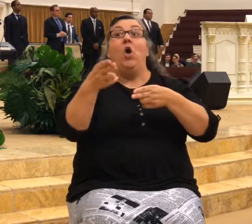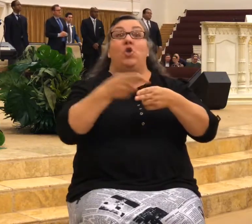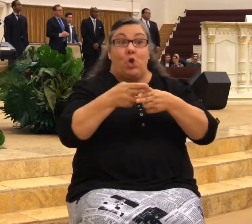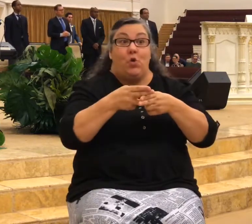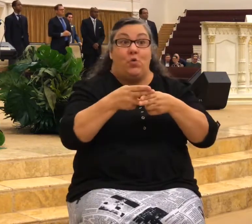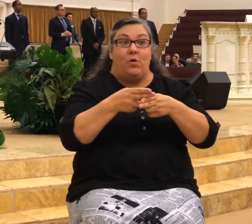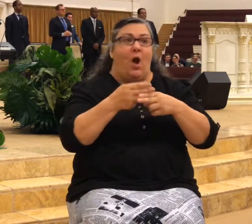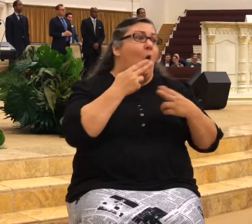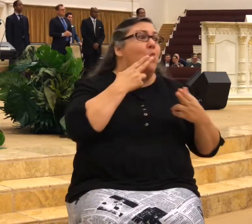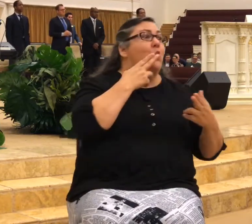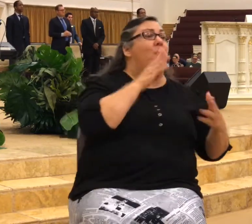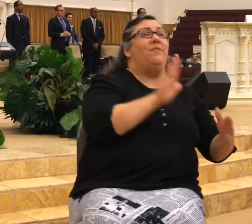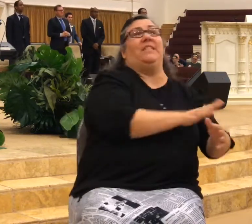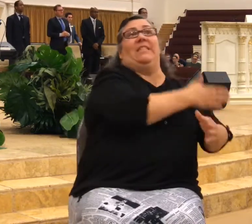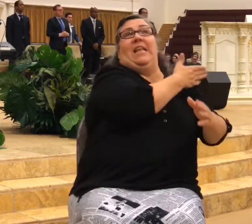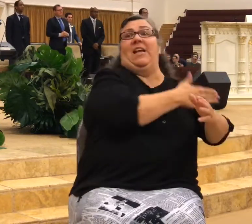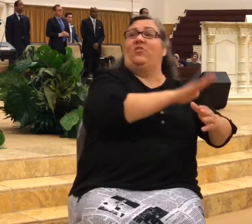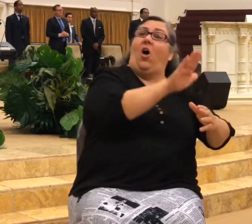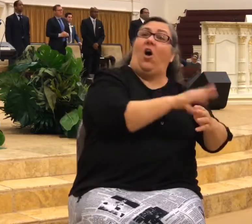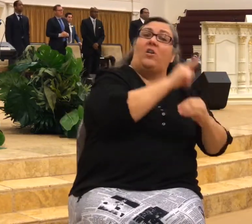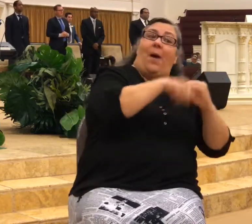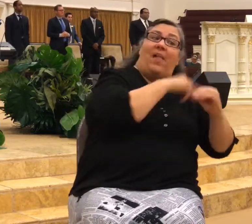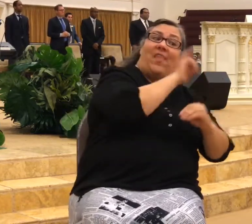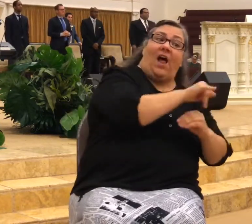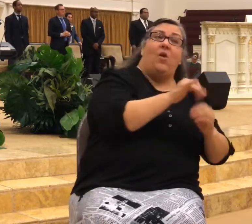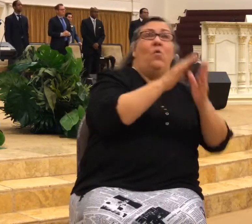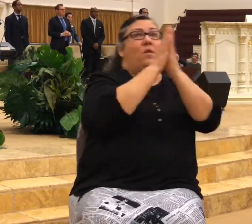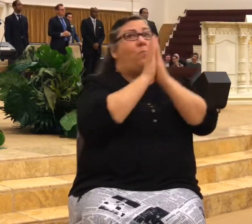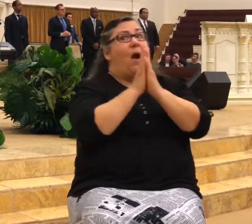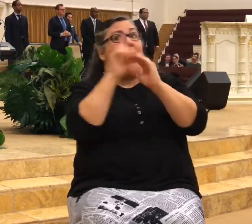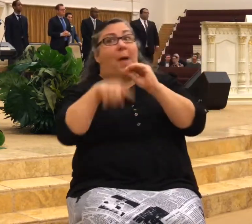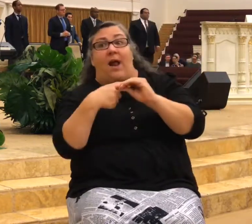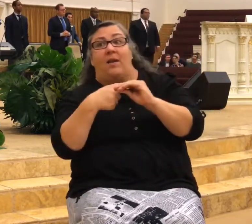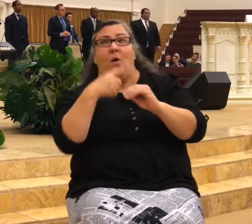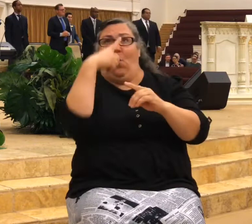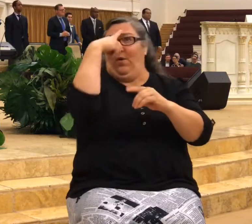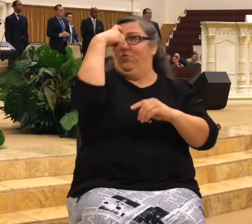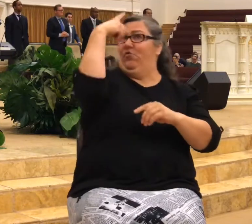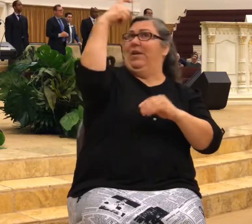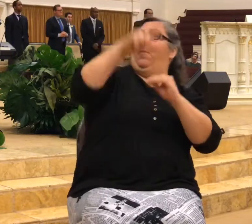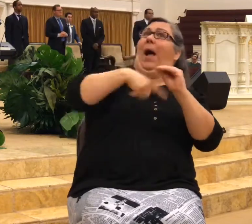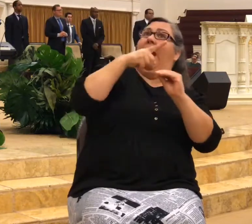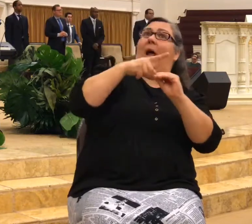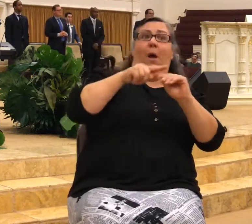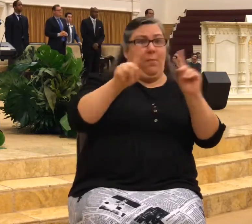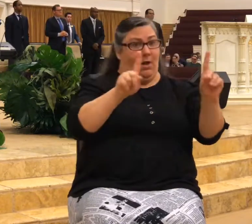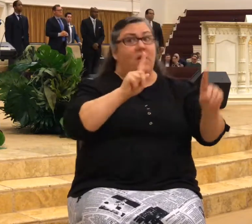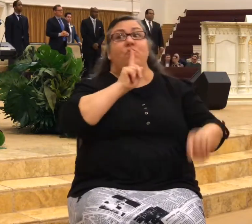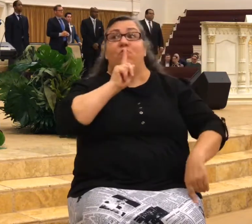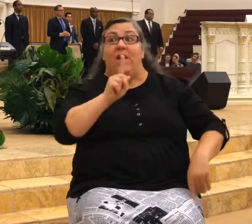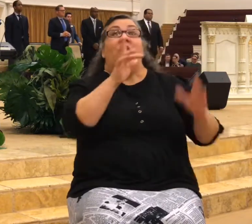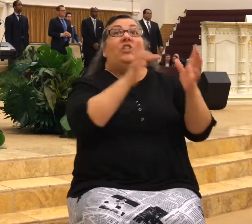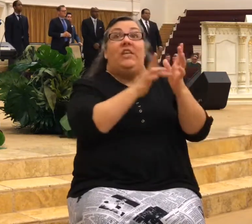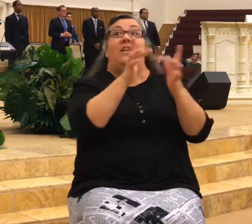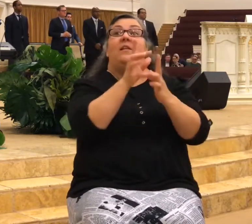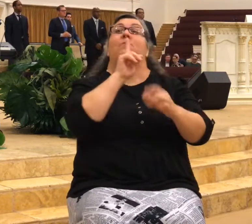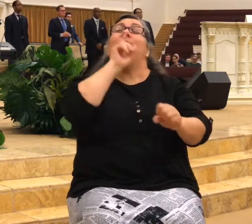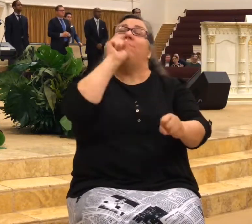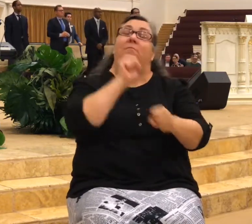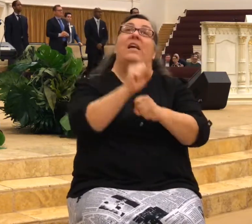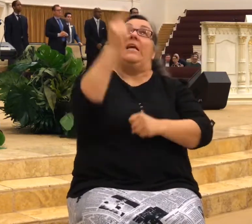sang about it. We've prayed about it. We have dreamed about it. But it's real. Jesus is coming